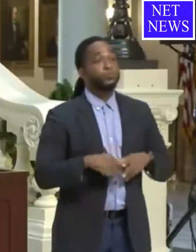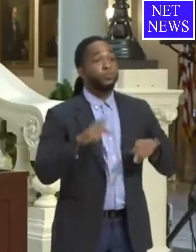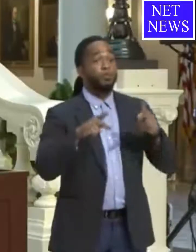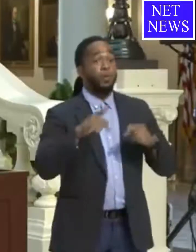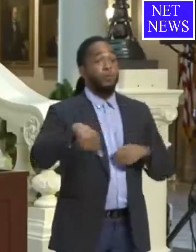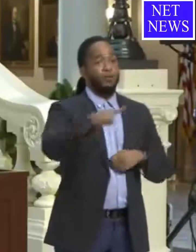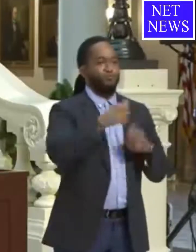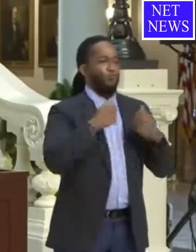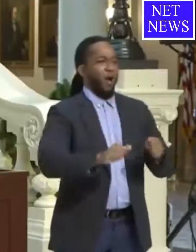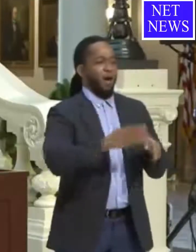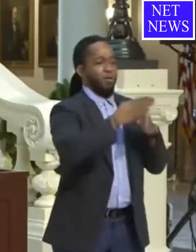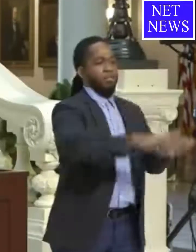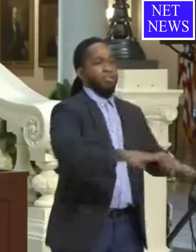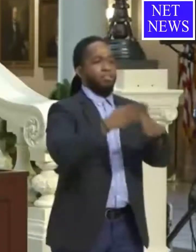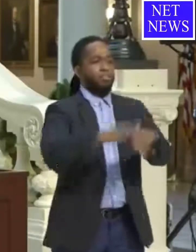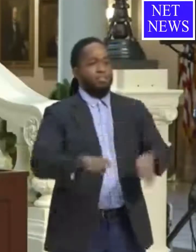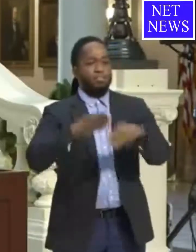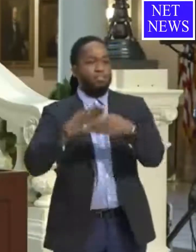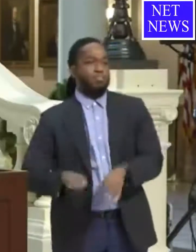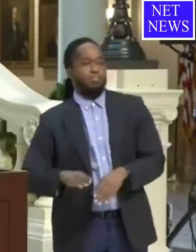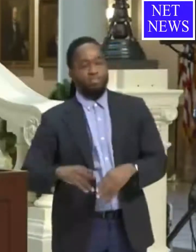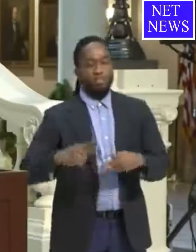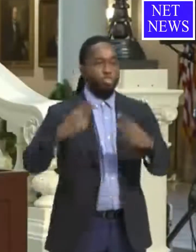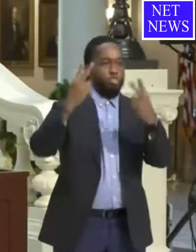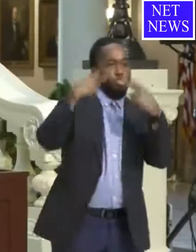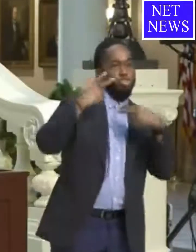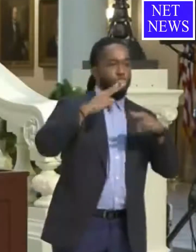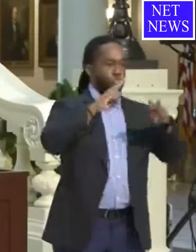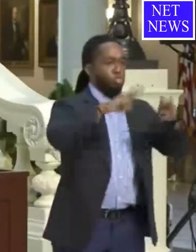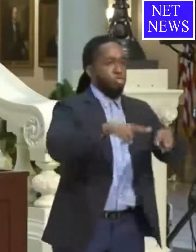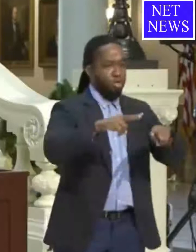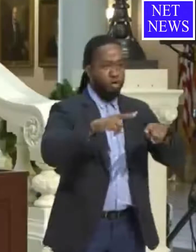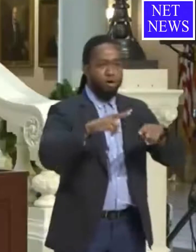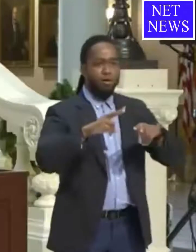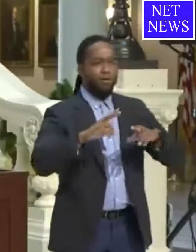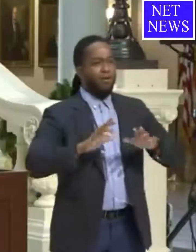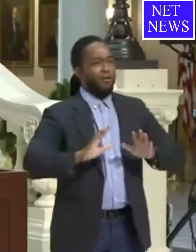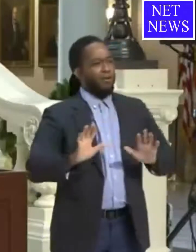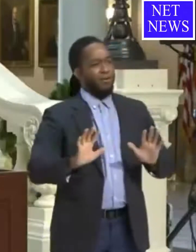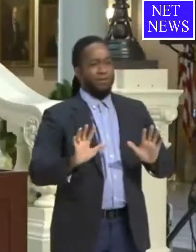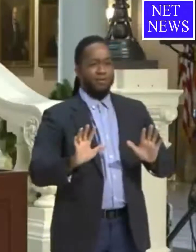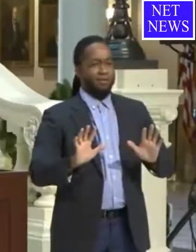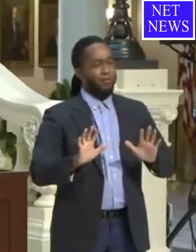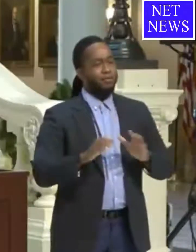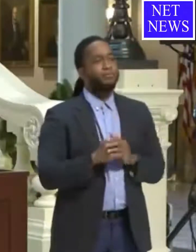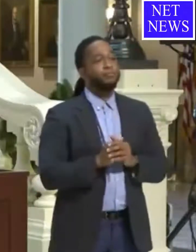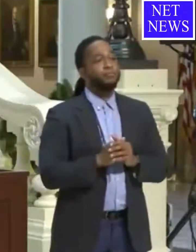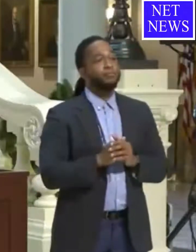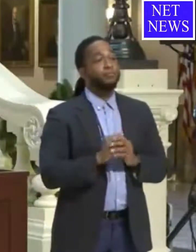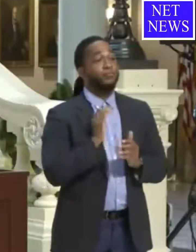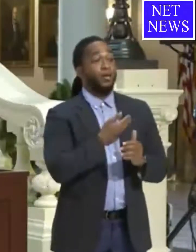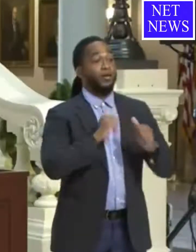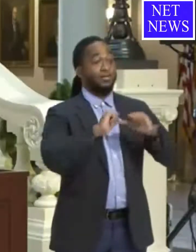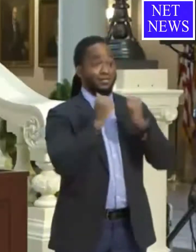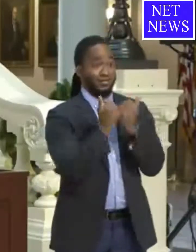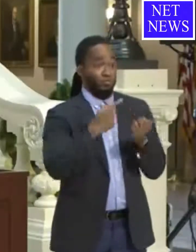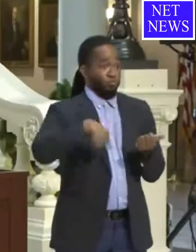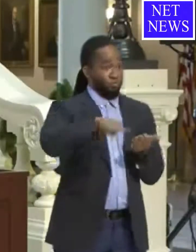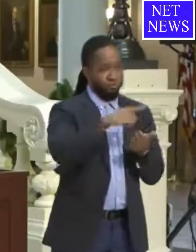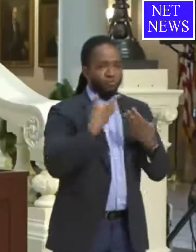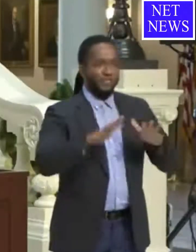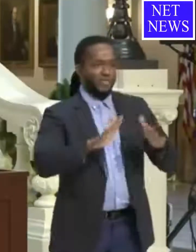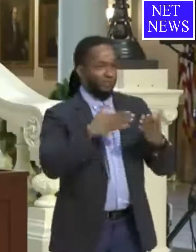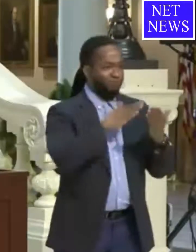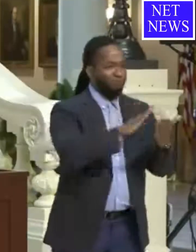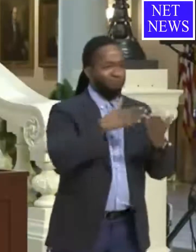to overcome the challenges that we all face together. I'm committed to doing that. So thank you, and I'll be glad to